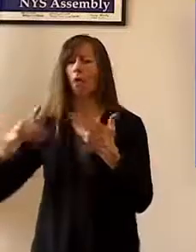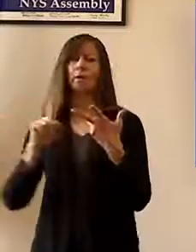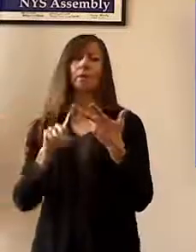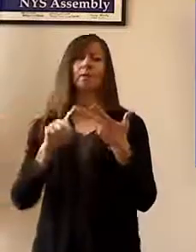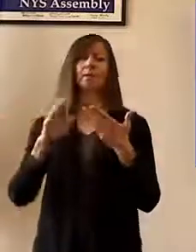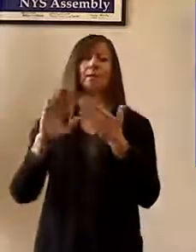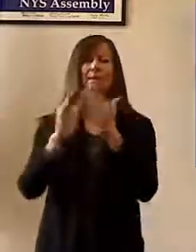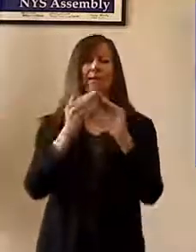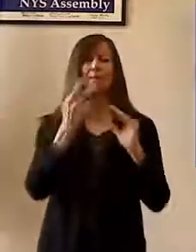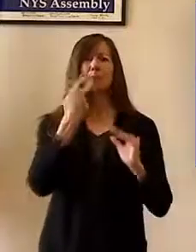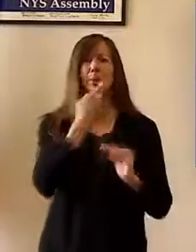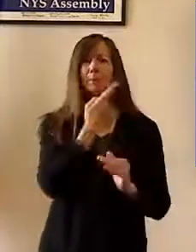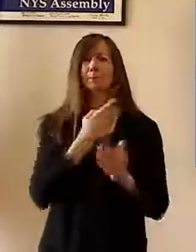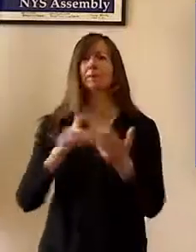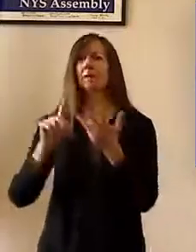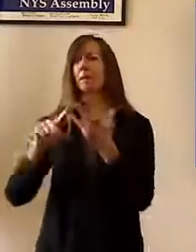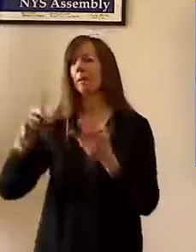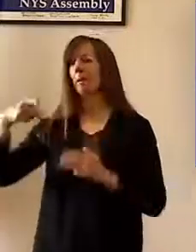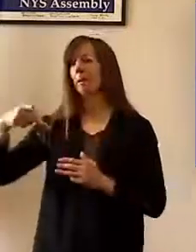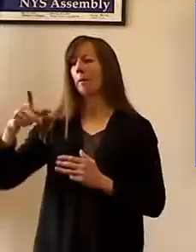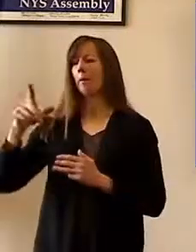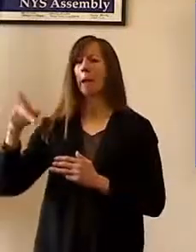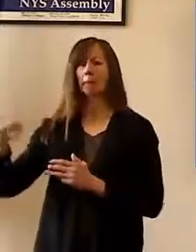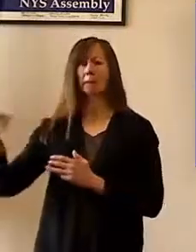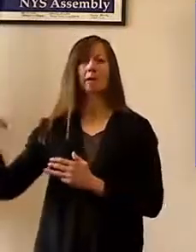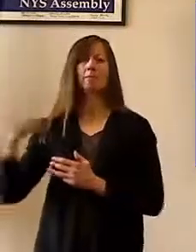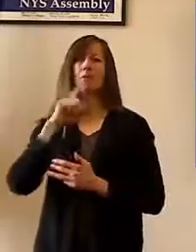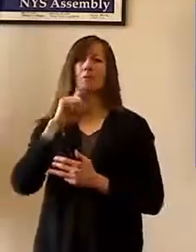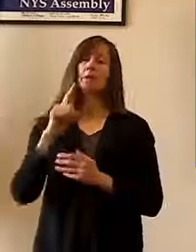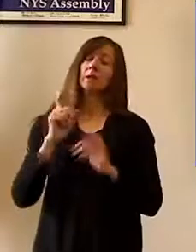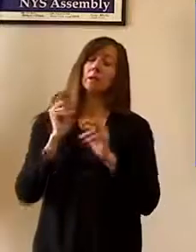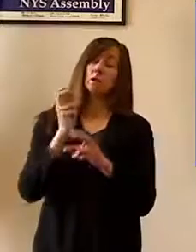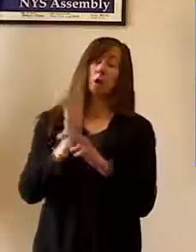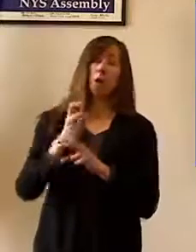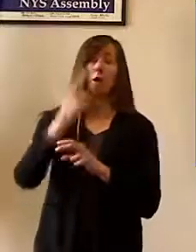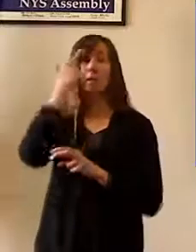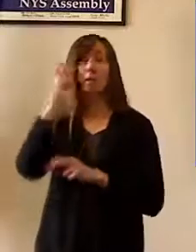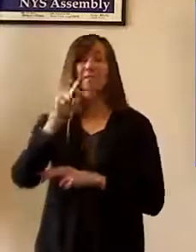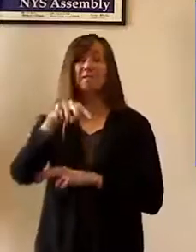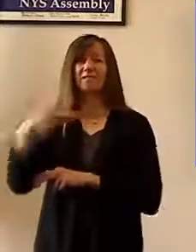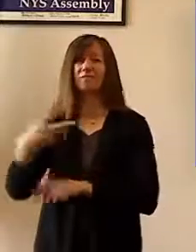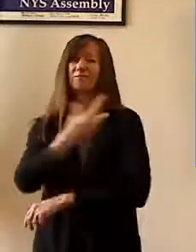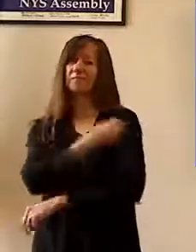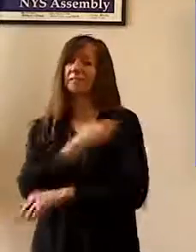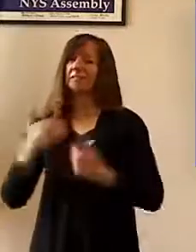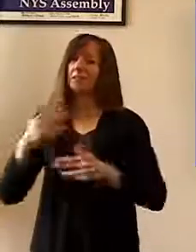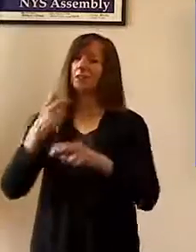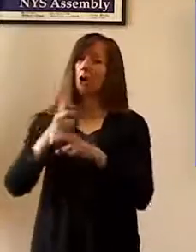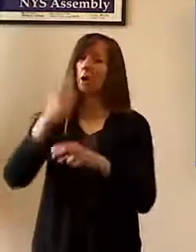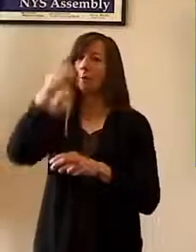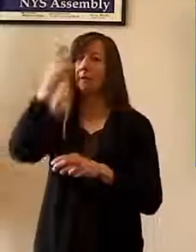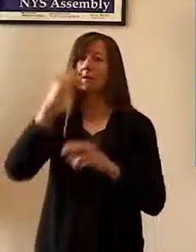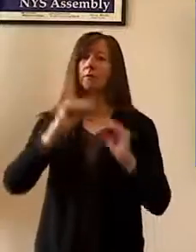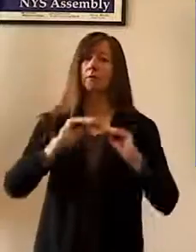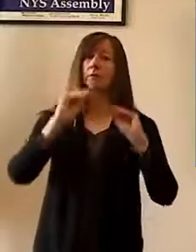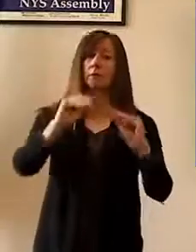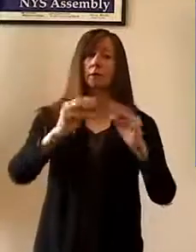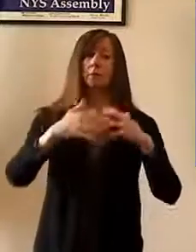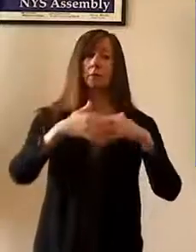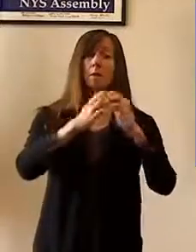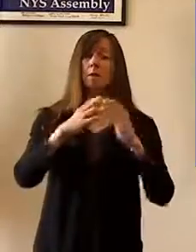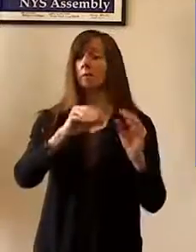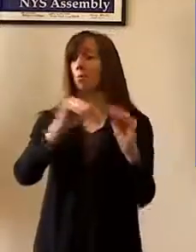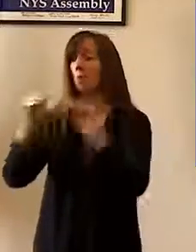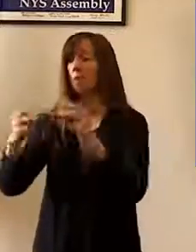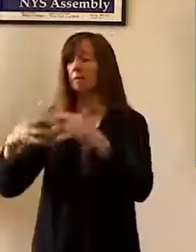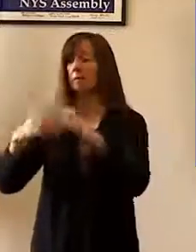very difficult to do the double doses at those locations because, again, we're sort of mobilizing and for a short period of time, but we hope to be able to